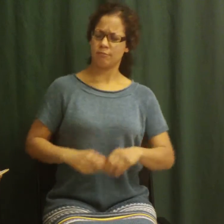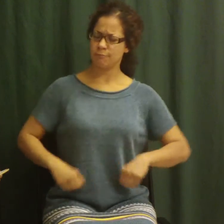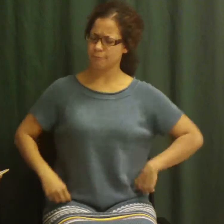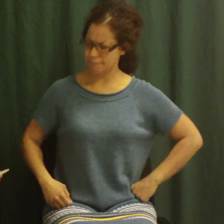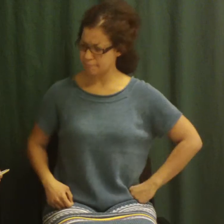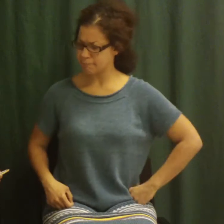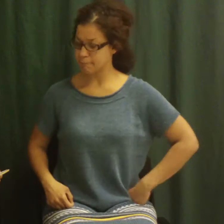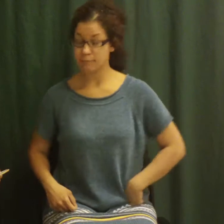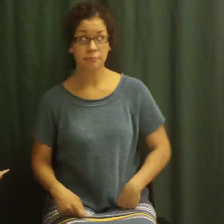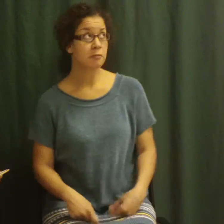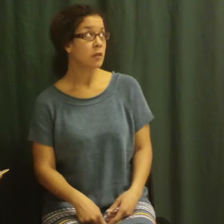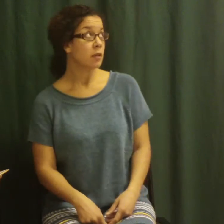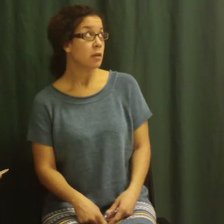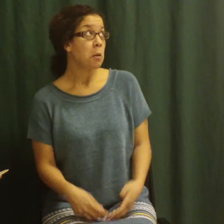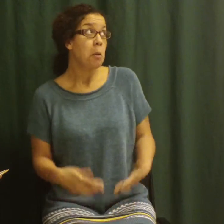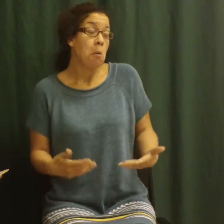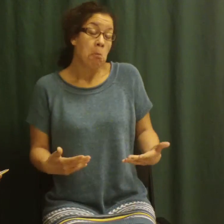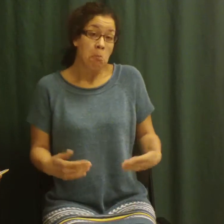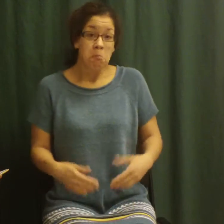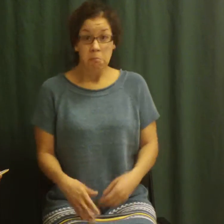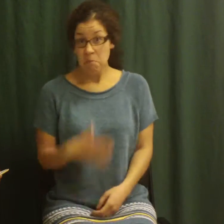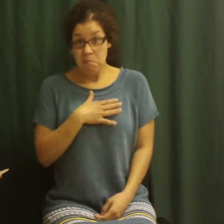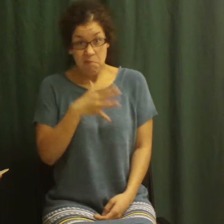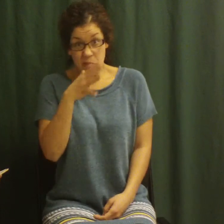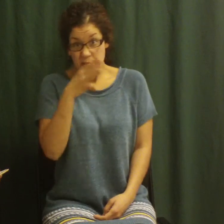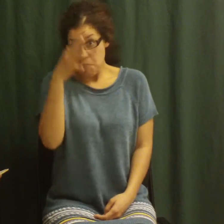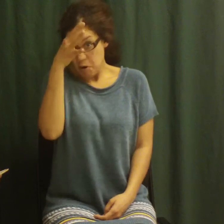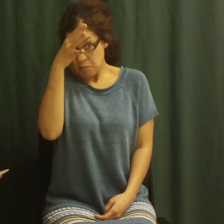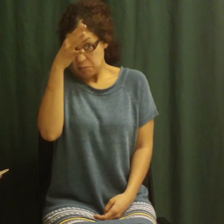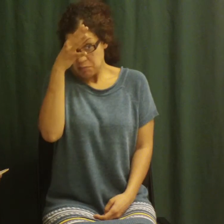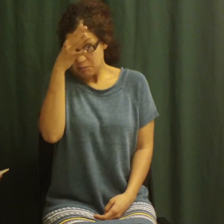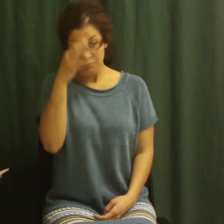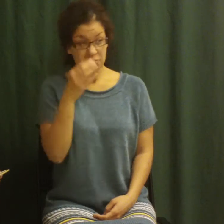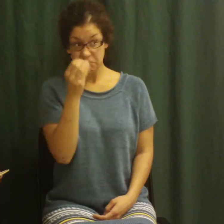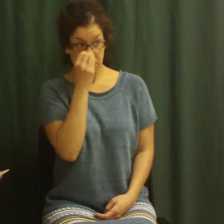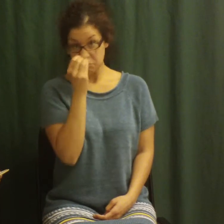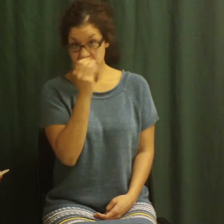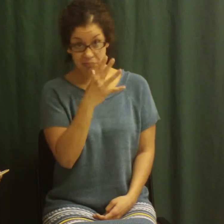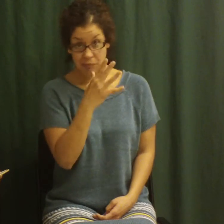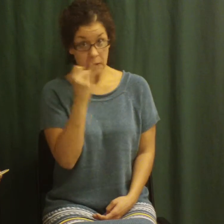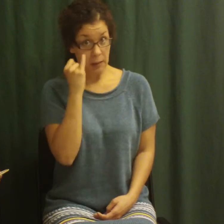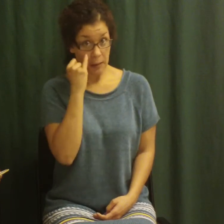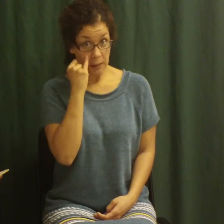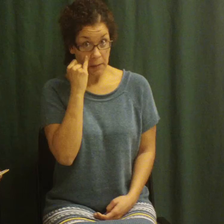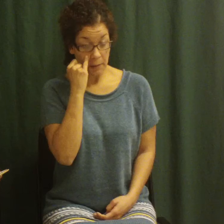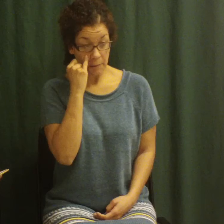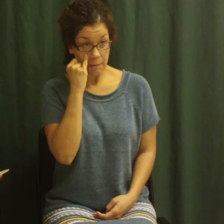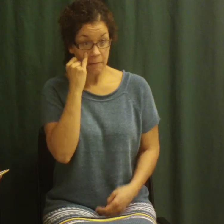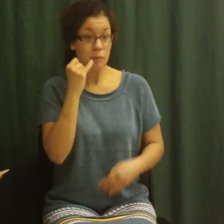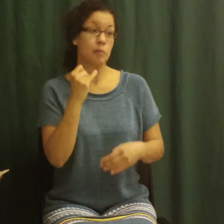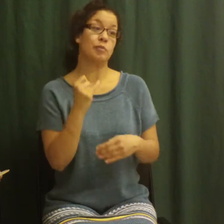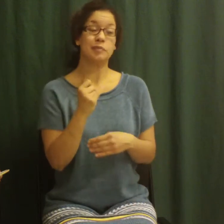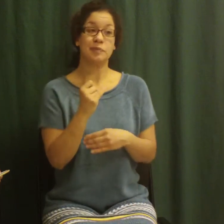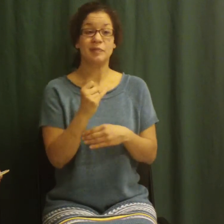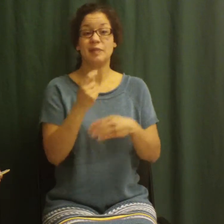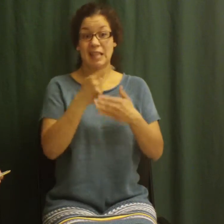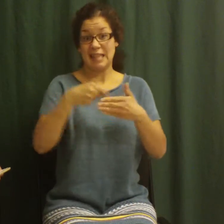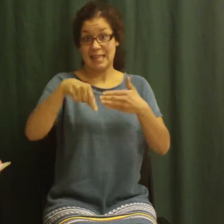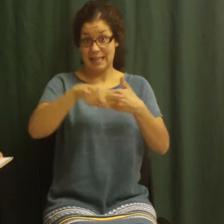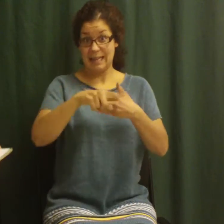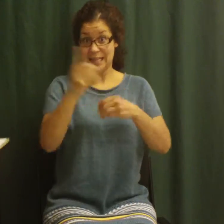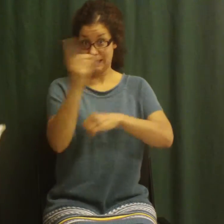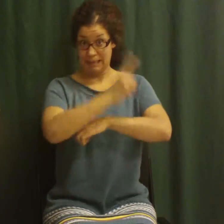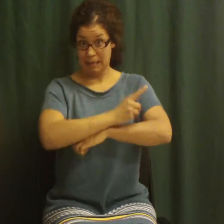me. I didn't think Mom and Dad would mind, as long as I got back in time for soccer practice the next